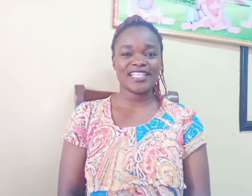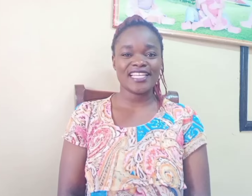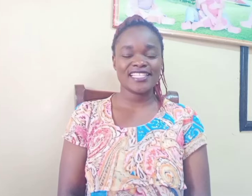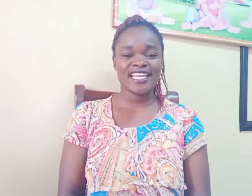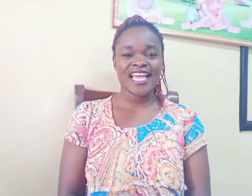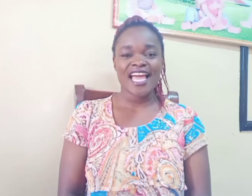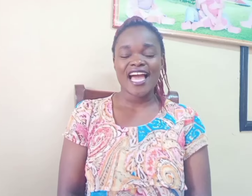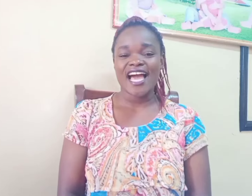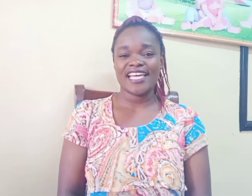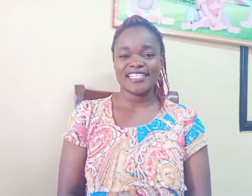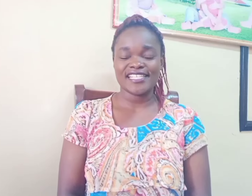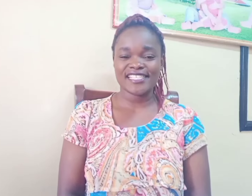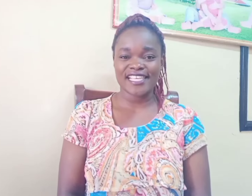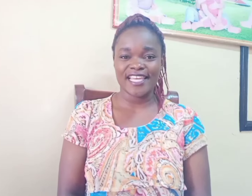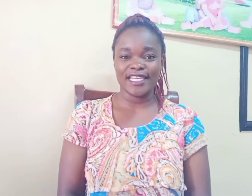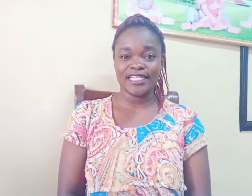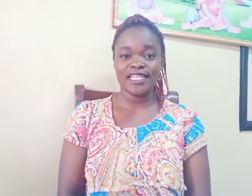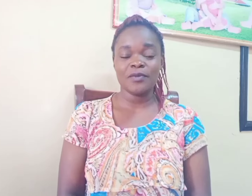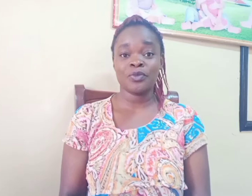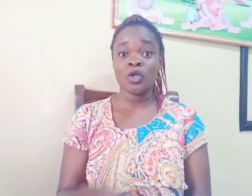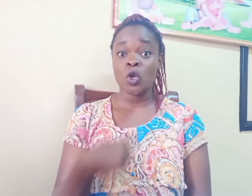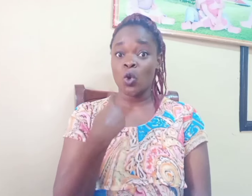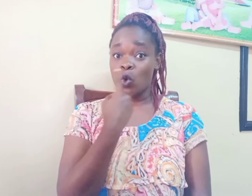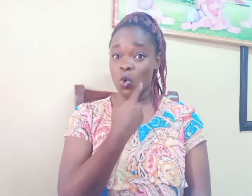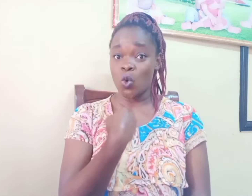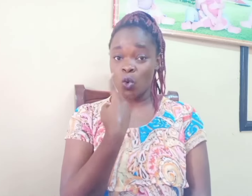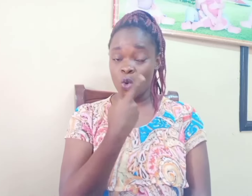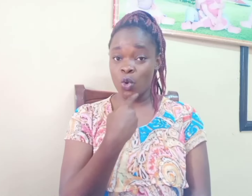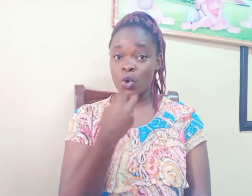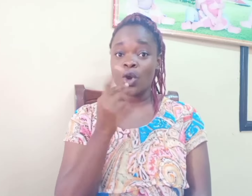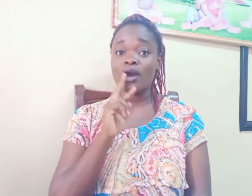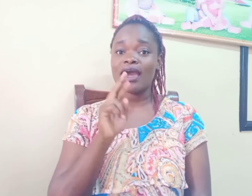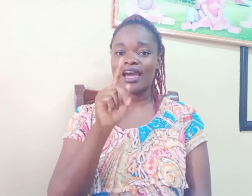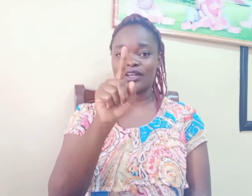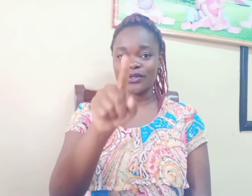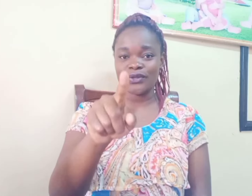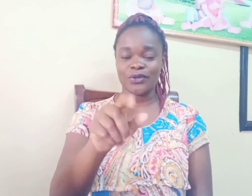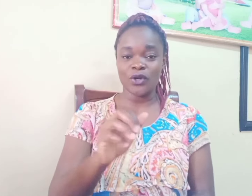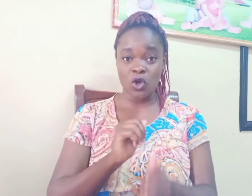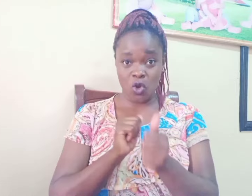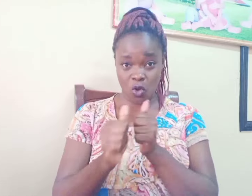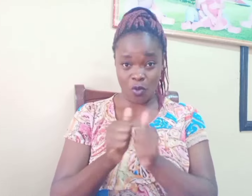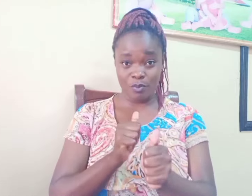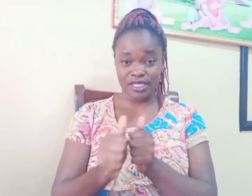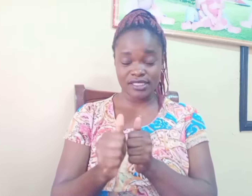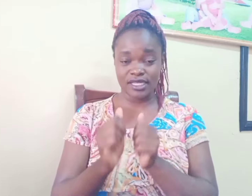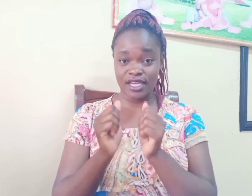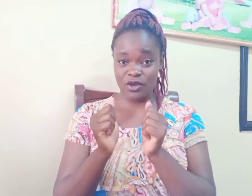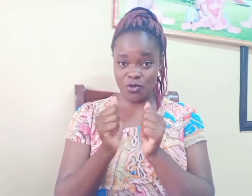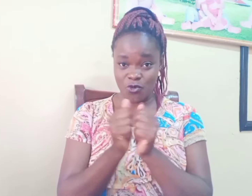Who got that? I just said, who are you competing